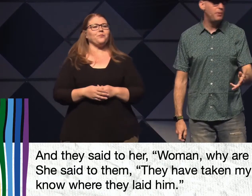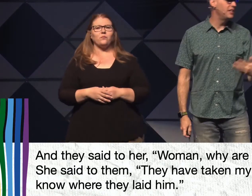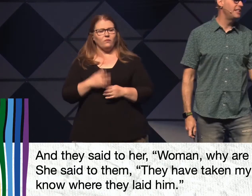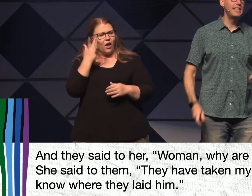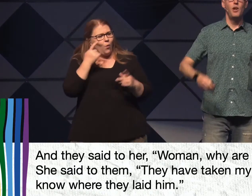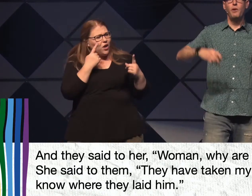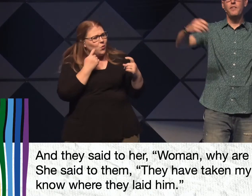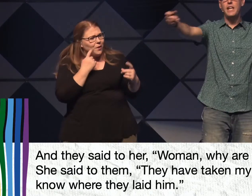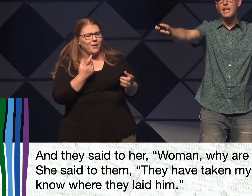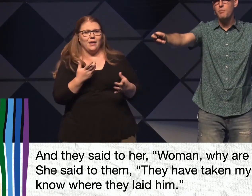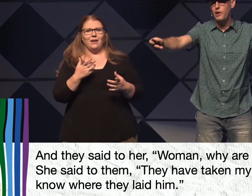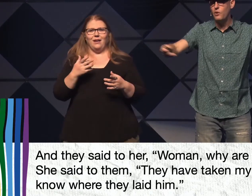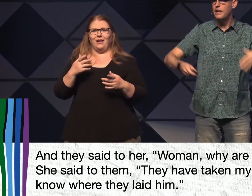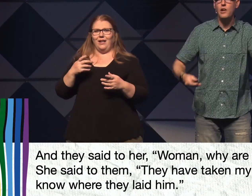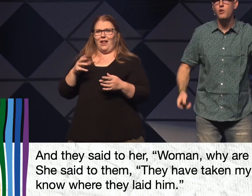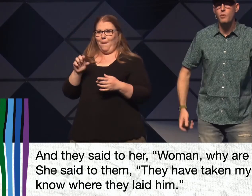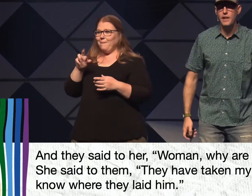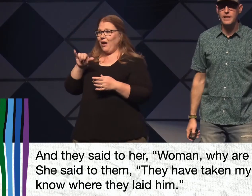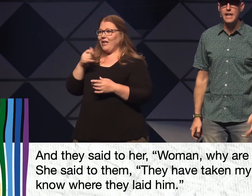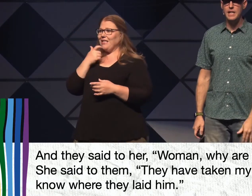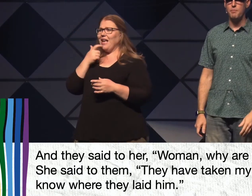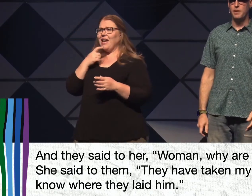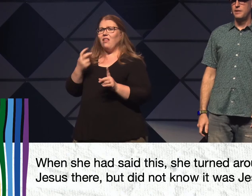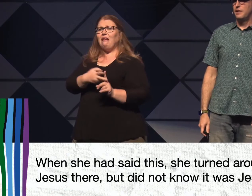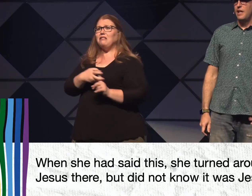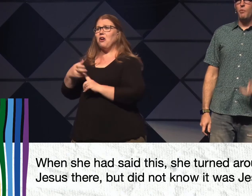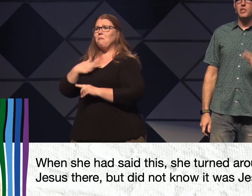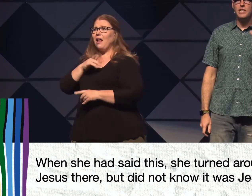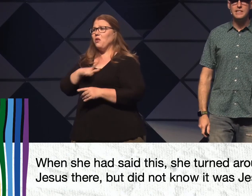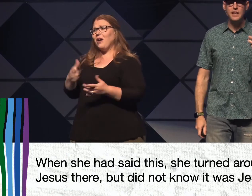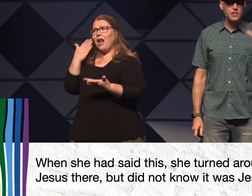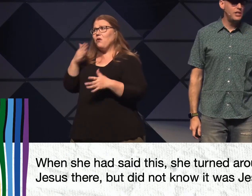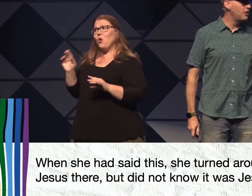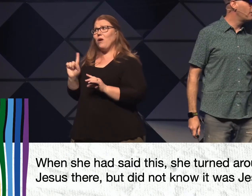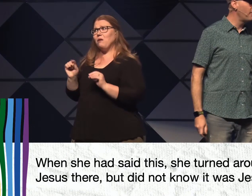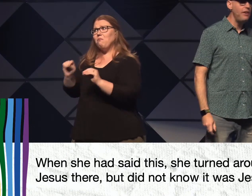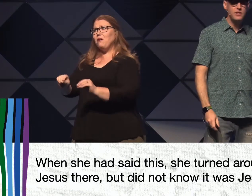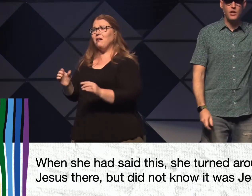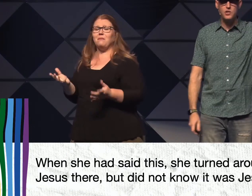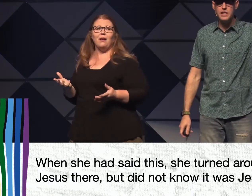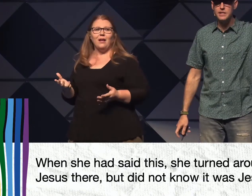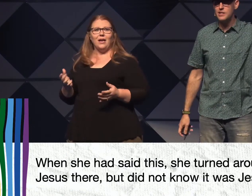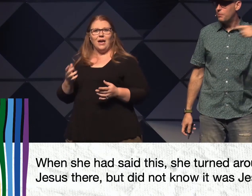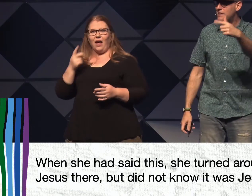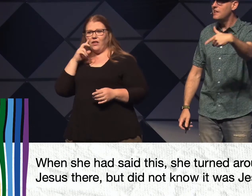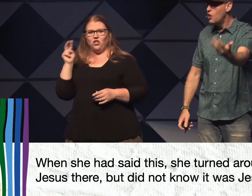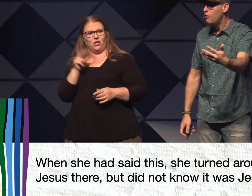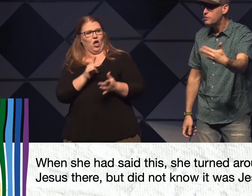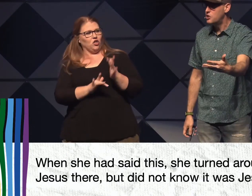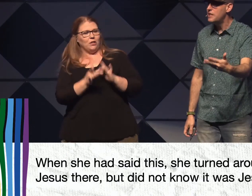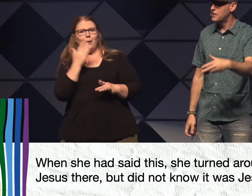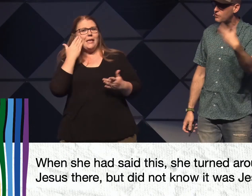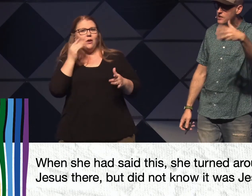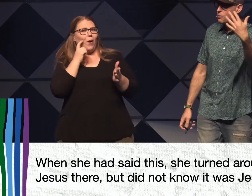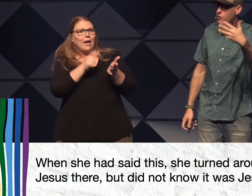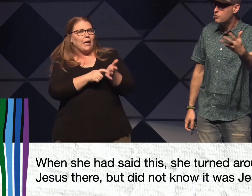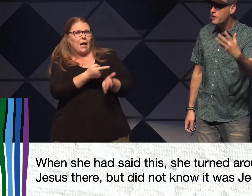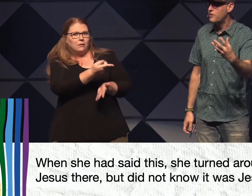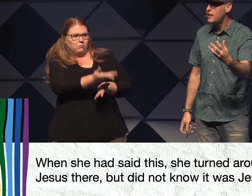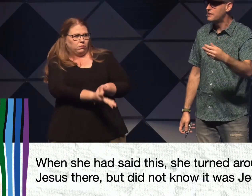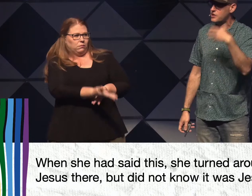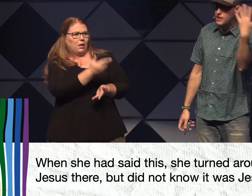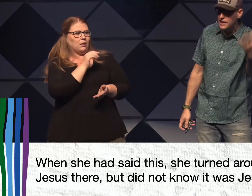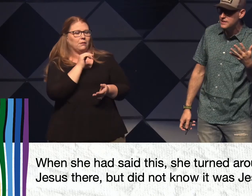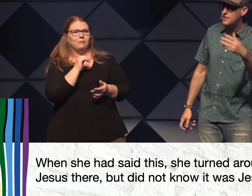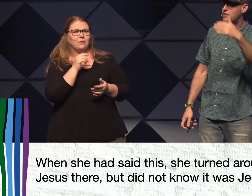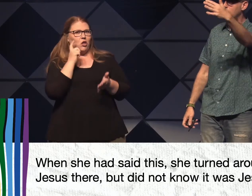you weeping?" And she says, "Well, they've taken my Lord, and I don't know where they laid him." And when she had said this, she turned around and saw Jesus there, but didn't know it was Jesus, right? This is one of those weird